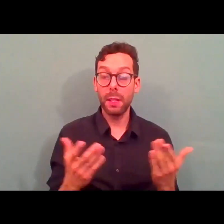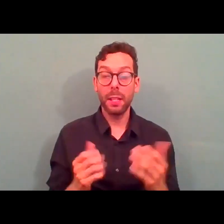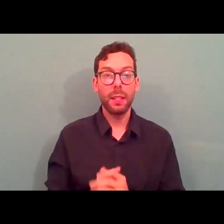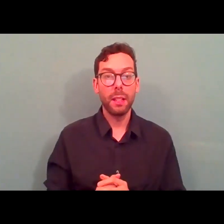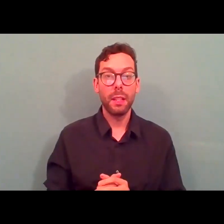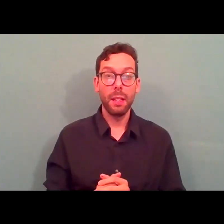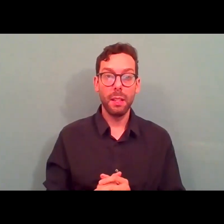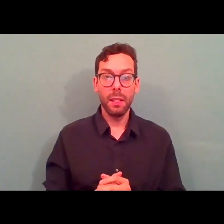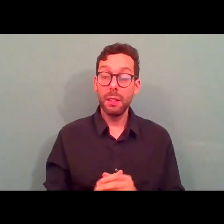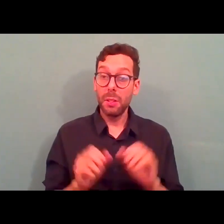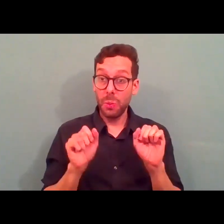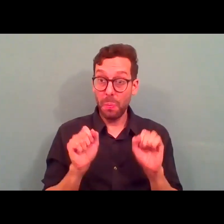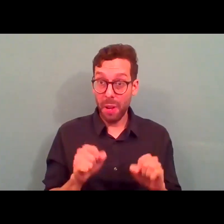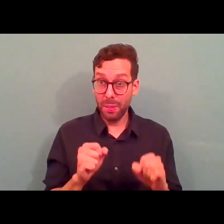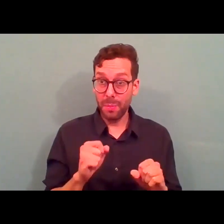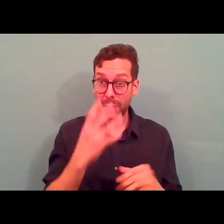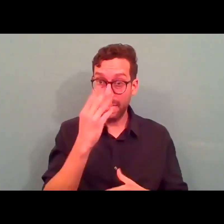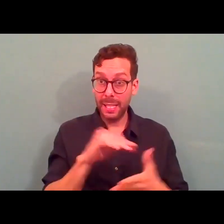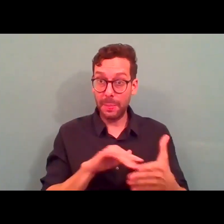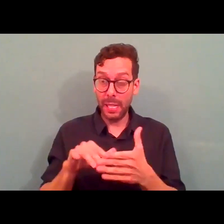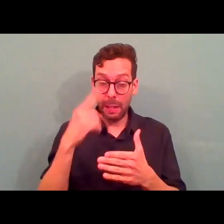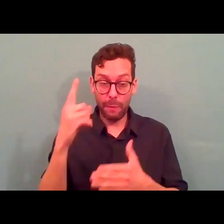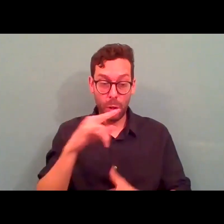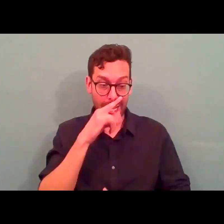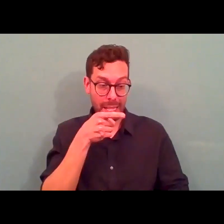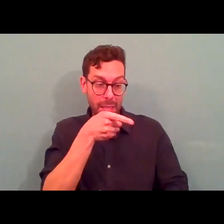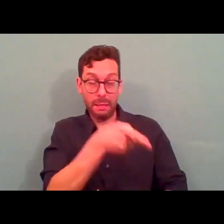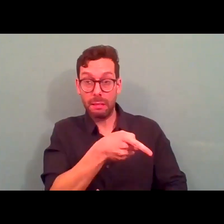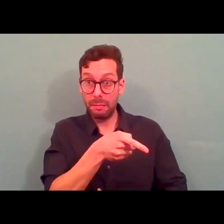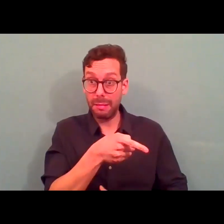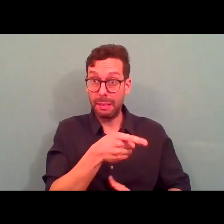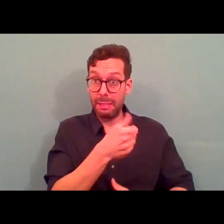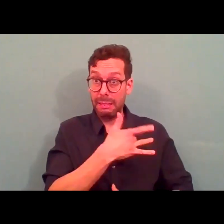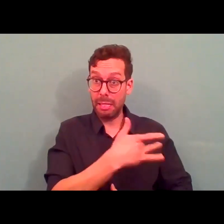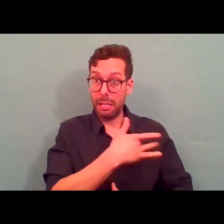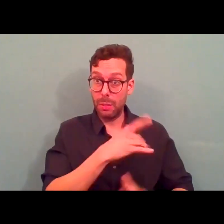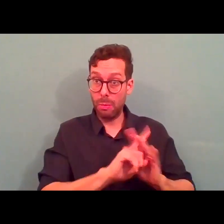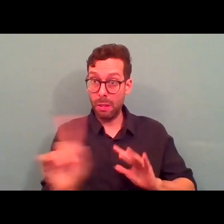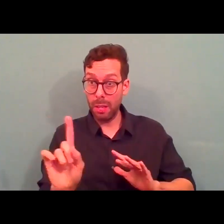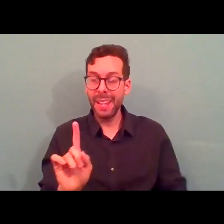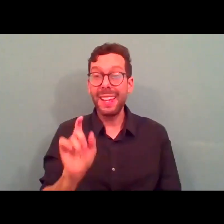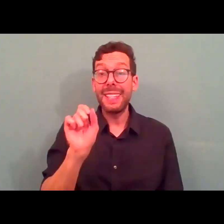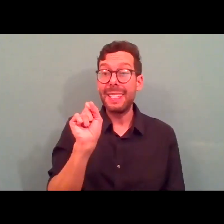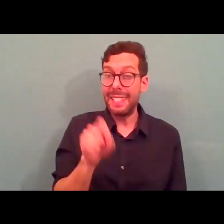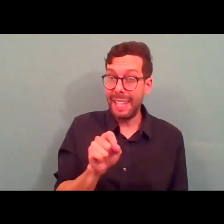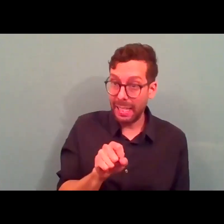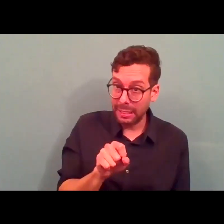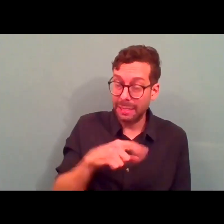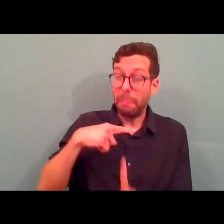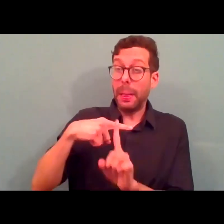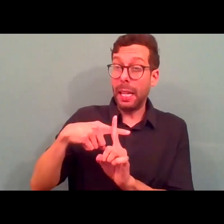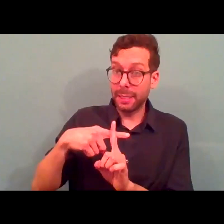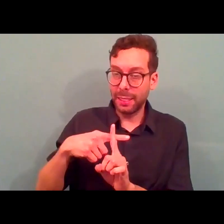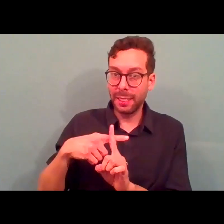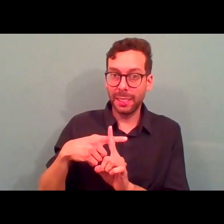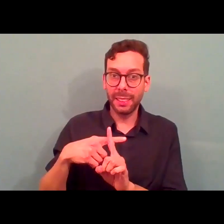on a kiddo who is a runner? Yes, and, right? The yes and comes into how well equipped is